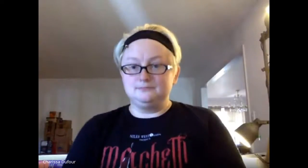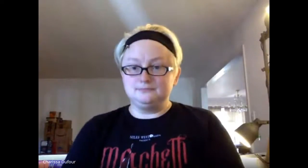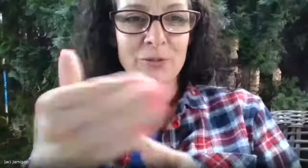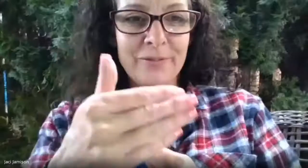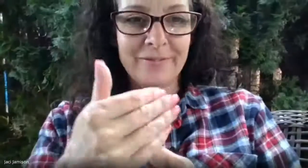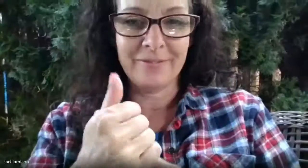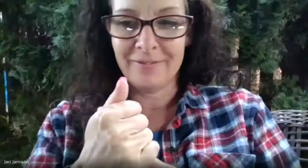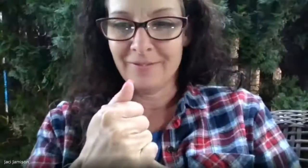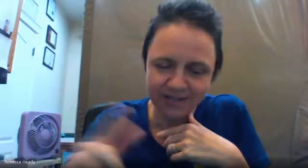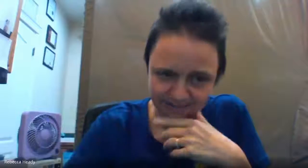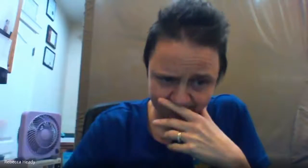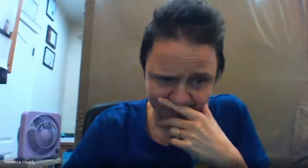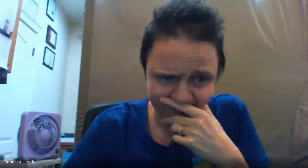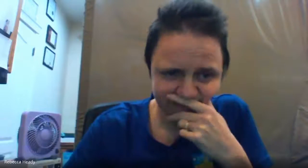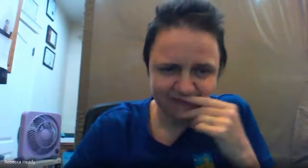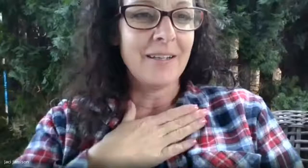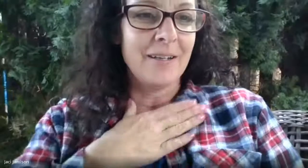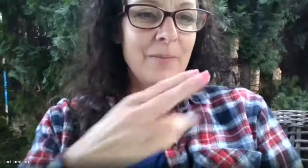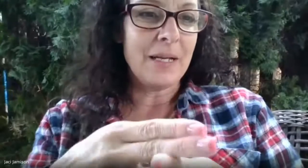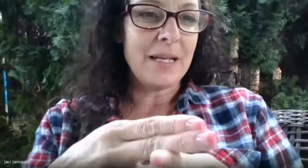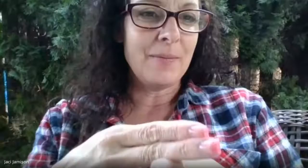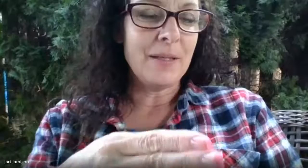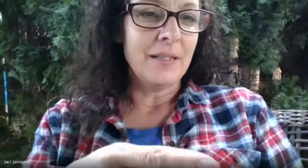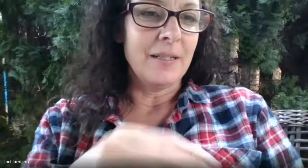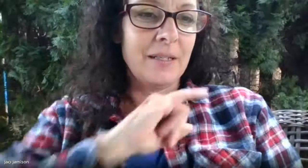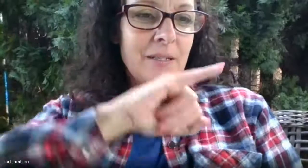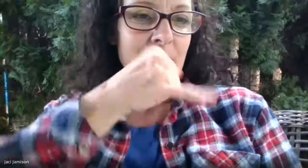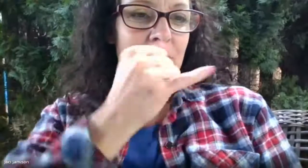Okay, Jackie, sure, go ahead. Okay. My name is